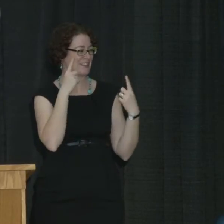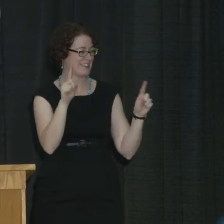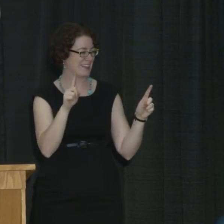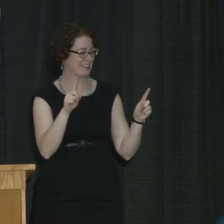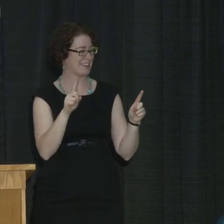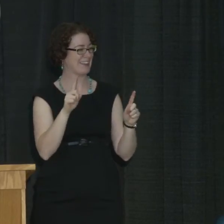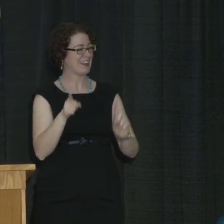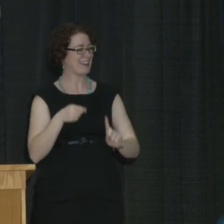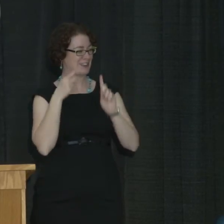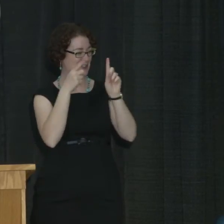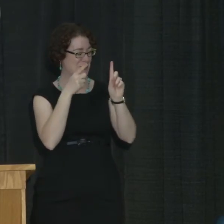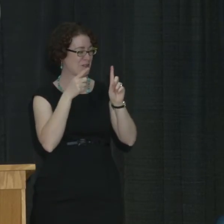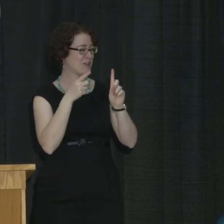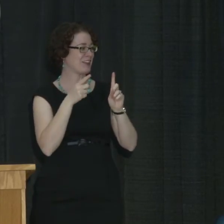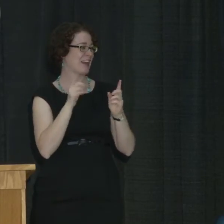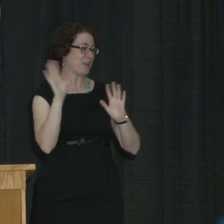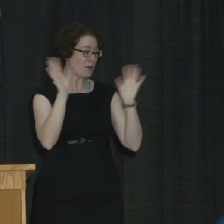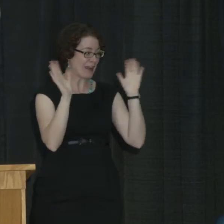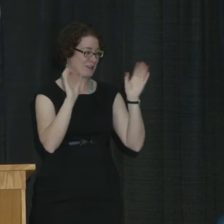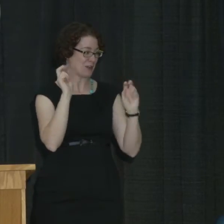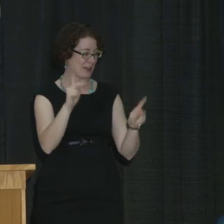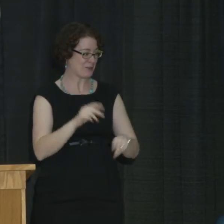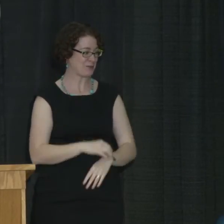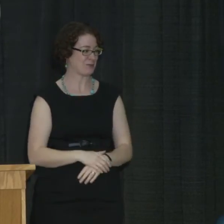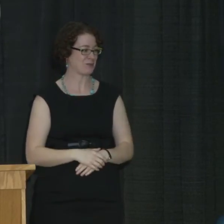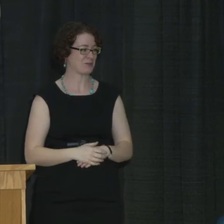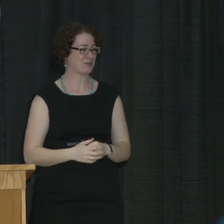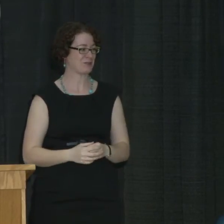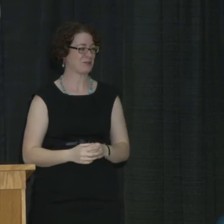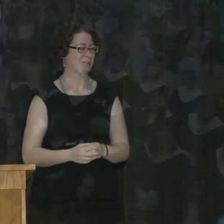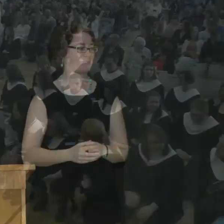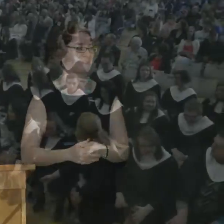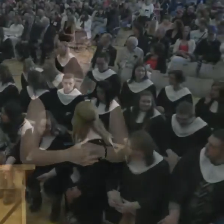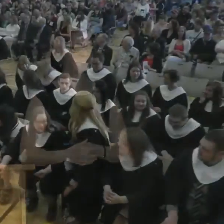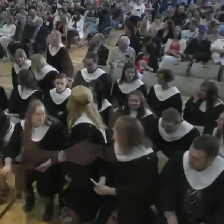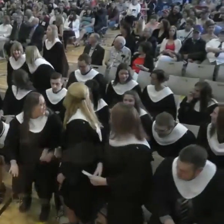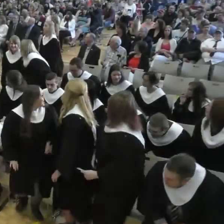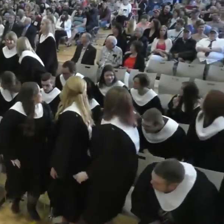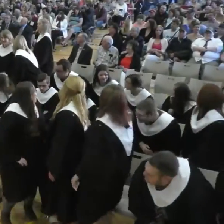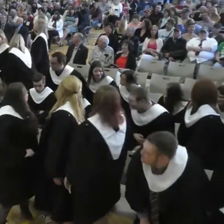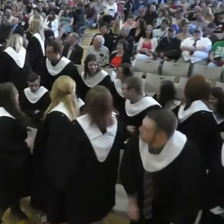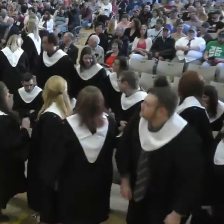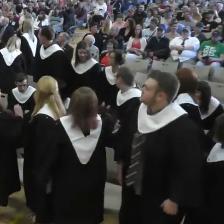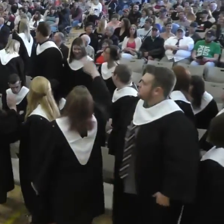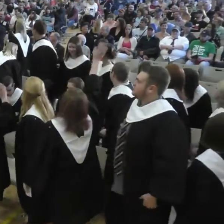in reaching your goal and give them a wave.